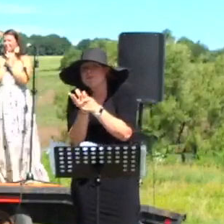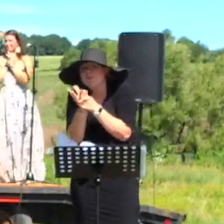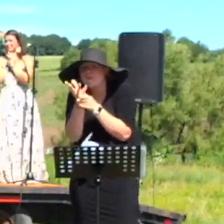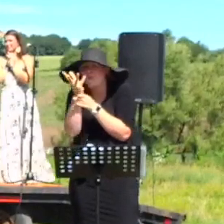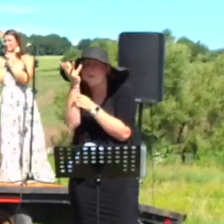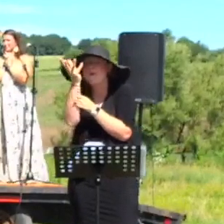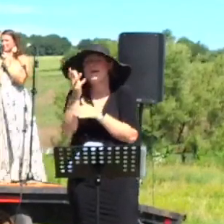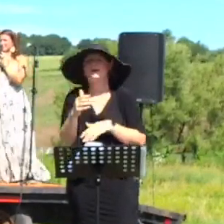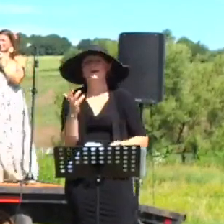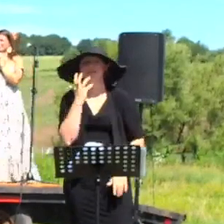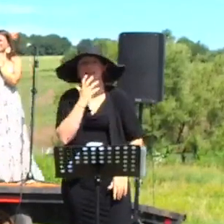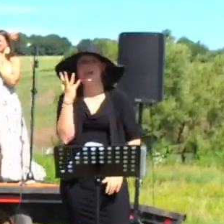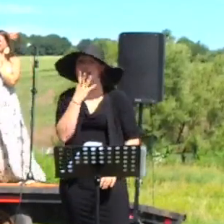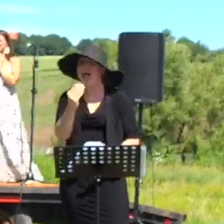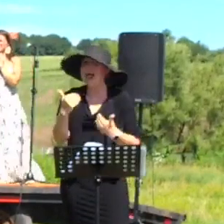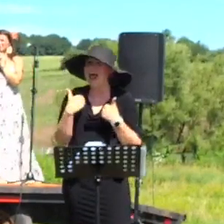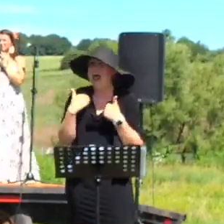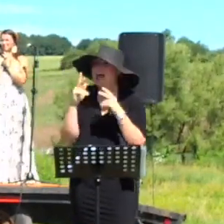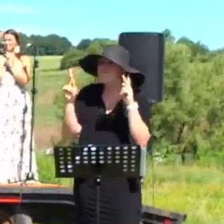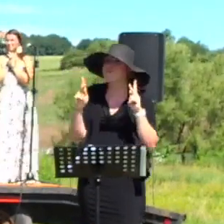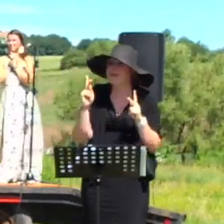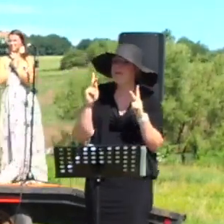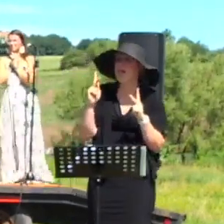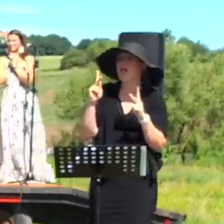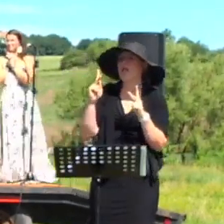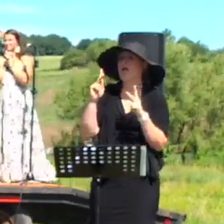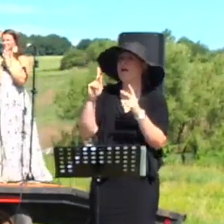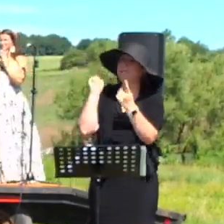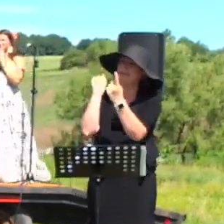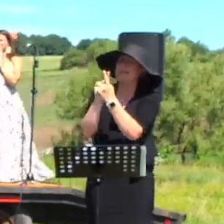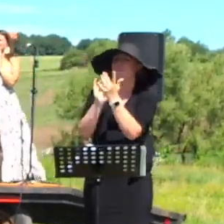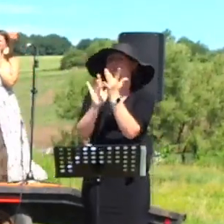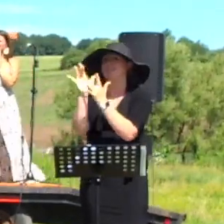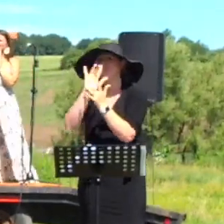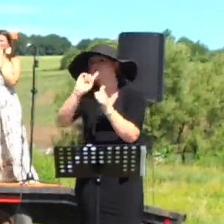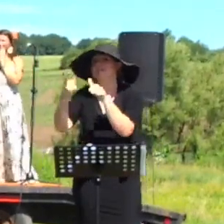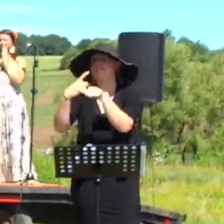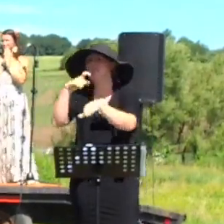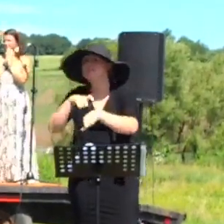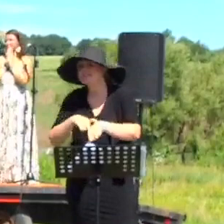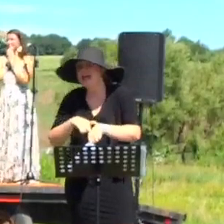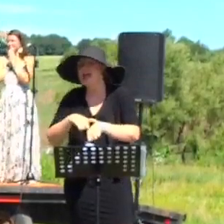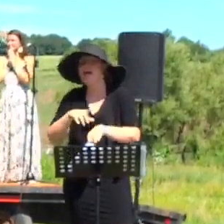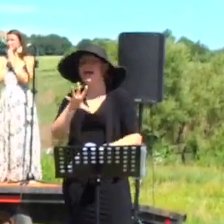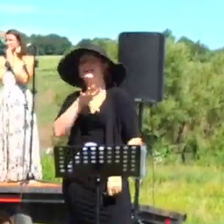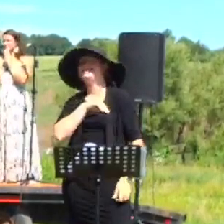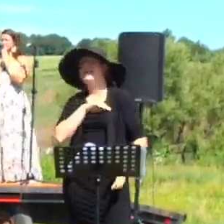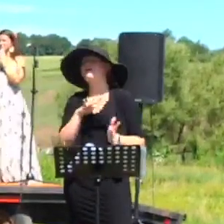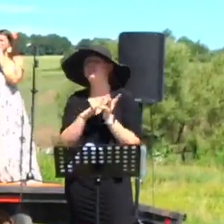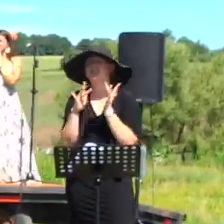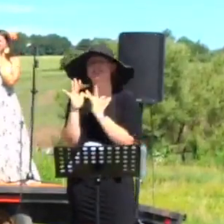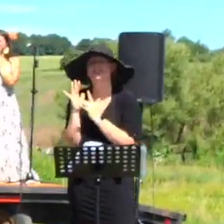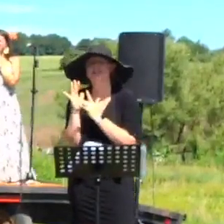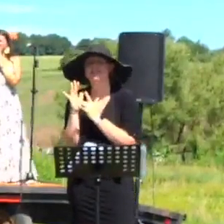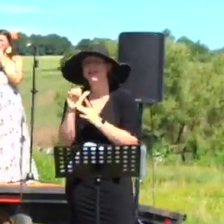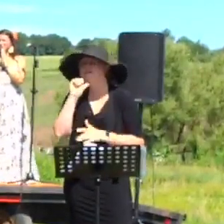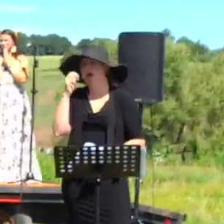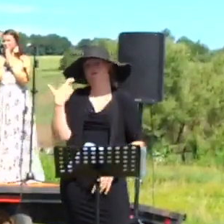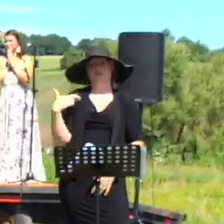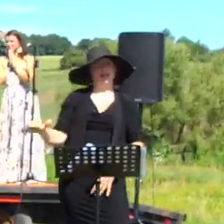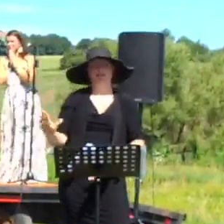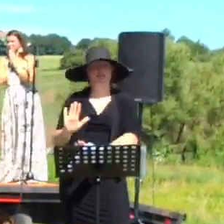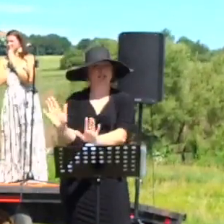importantly, having people see Christ for the very first time. Not religion,